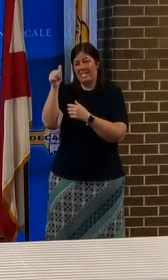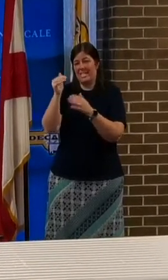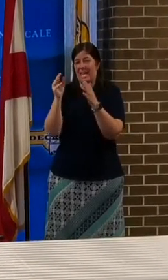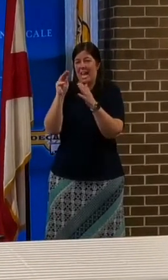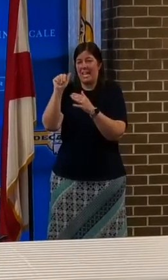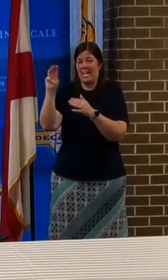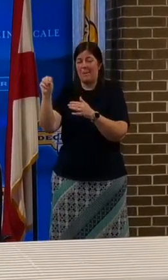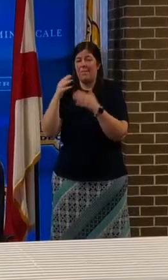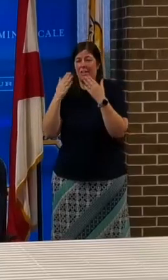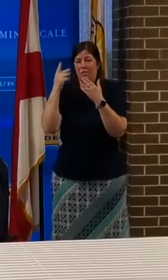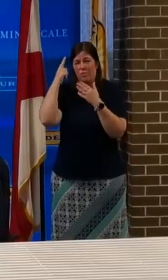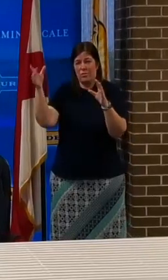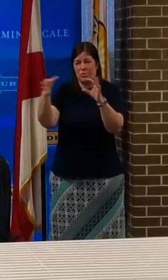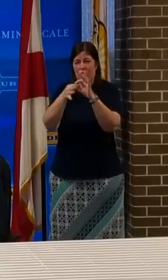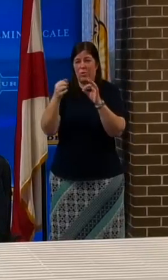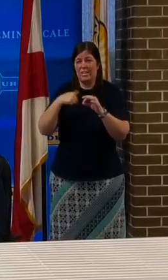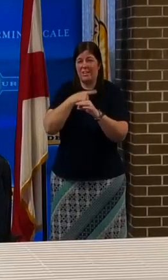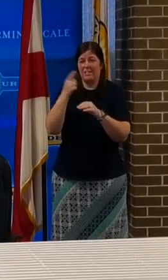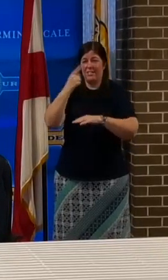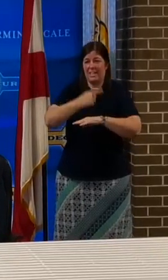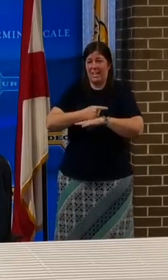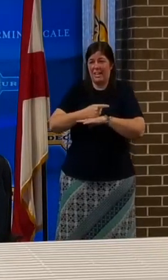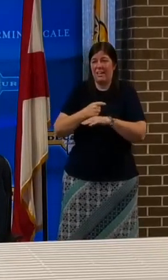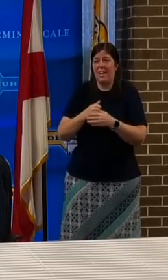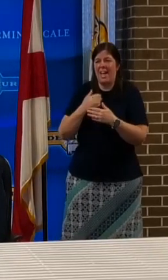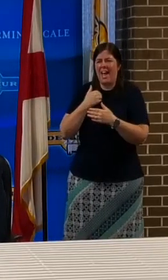you for joining us today, and we will see you then. Have a safe